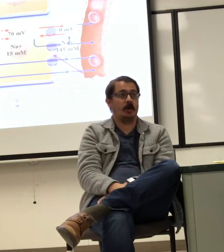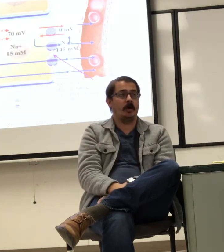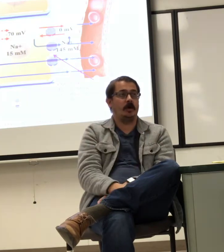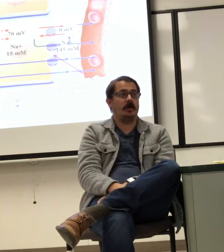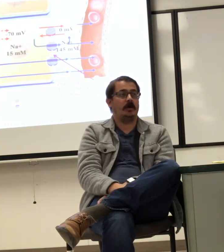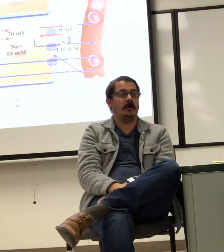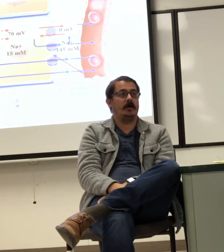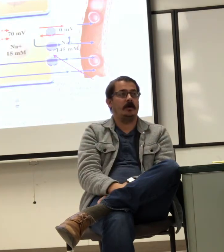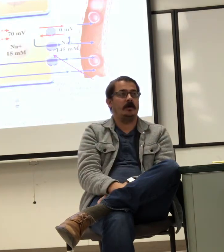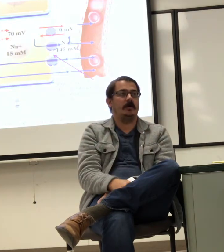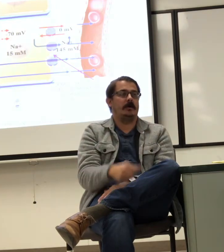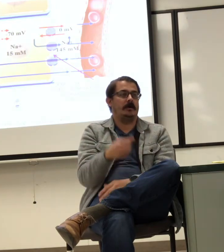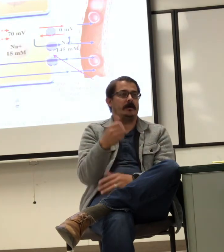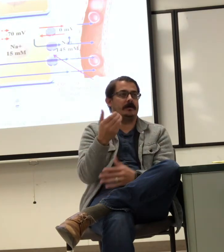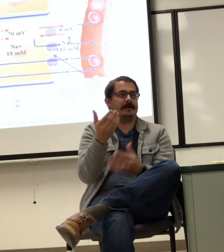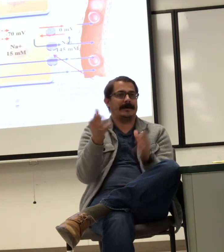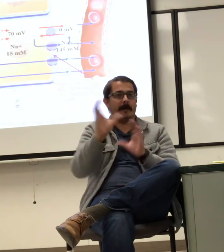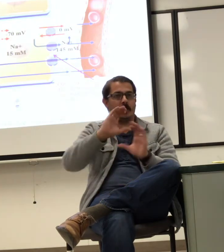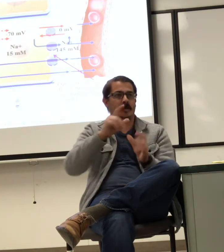Substances naturally want to go from high to low.